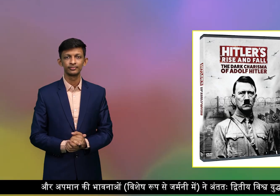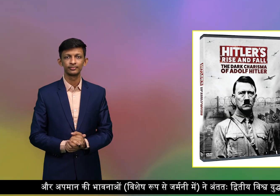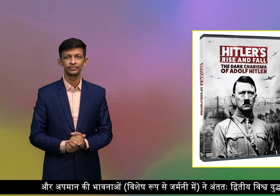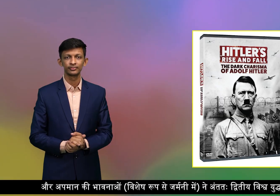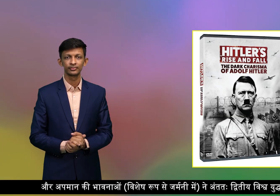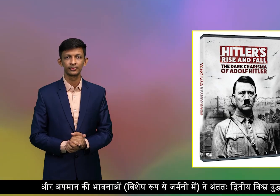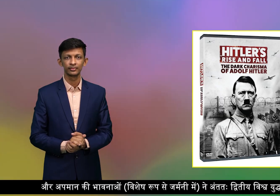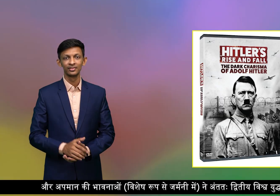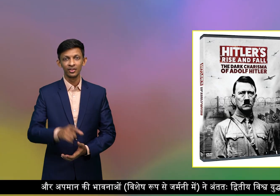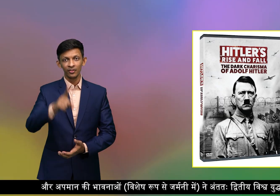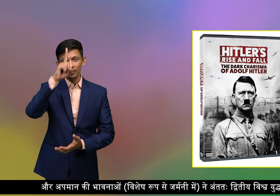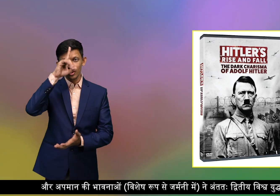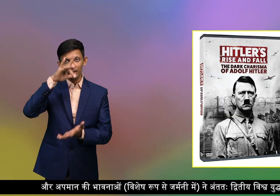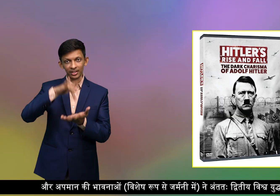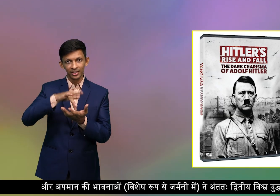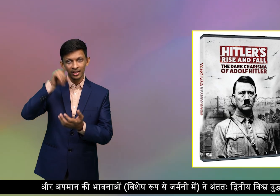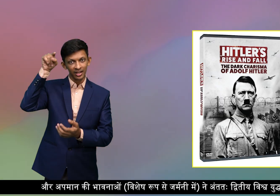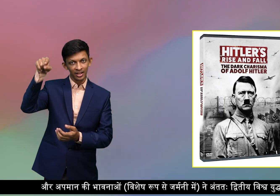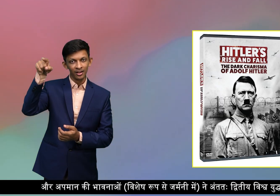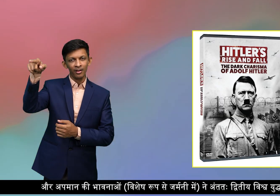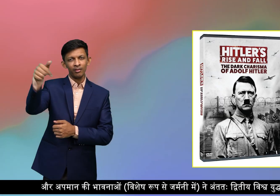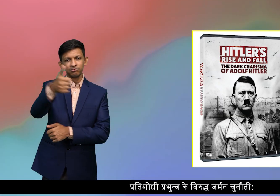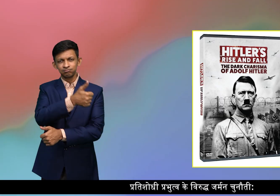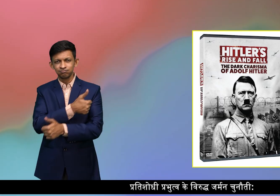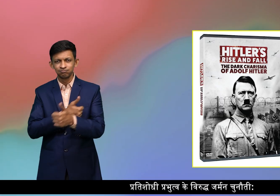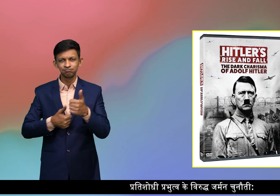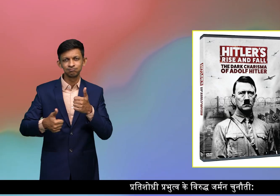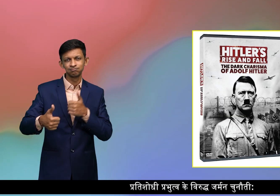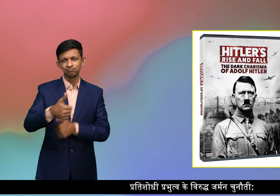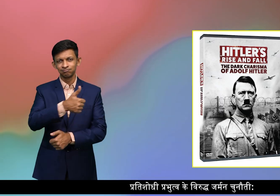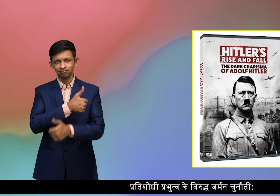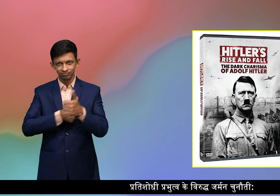II. German challenges to take